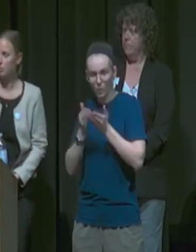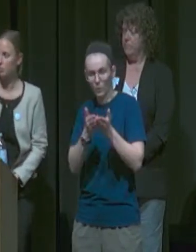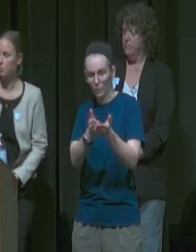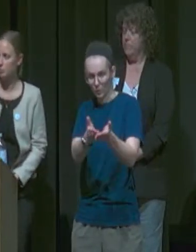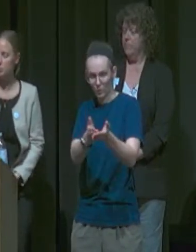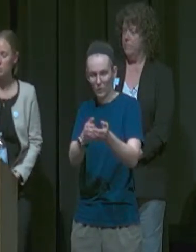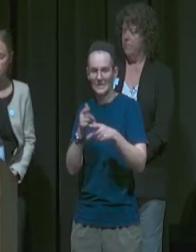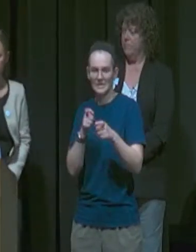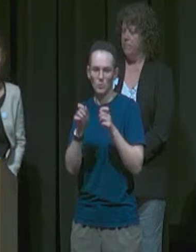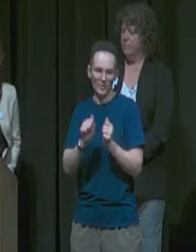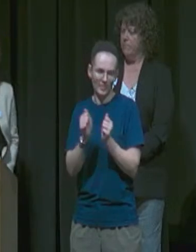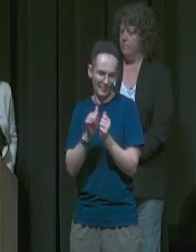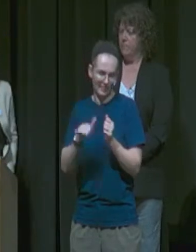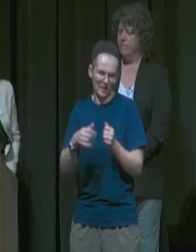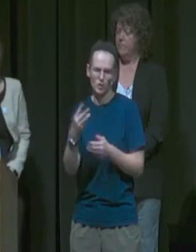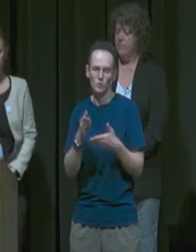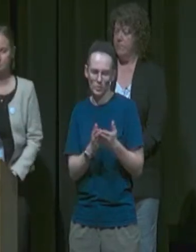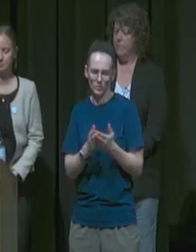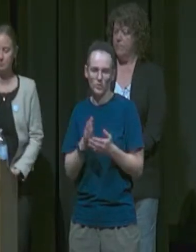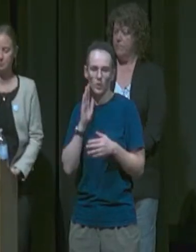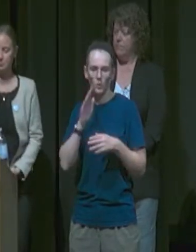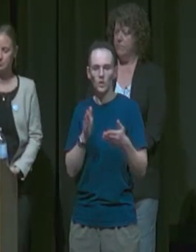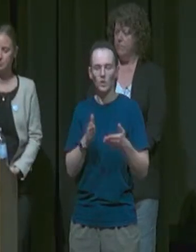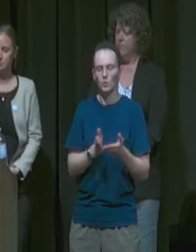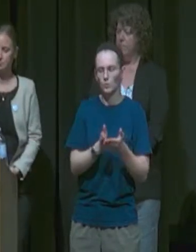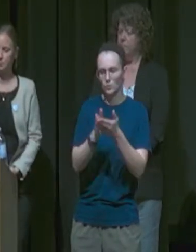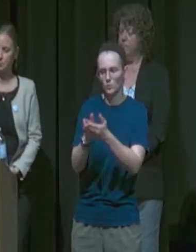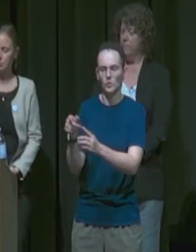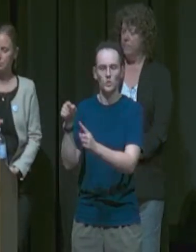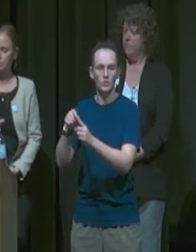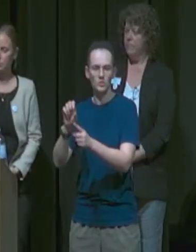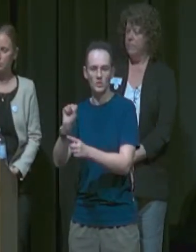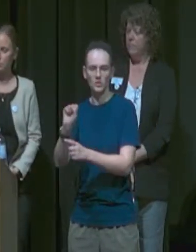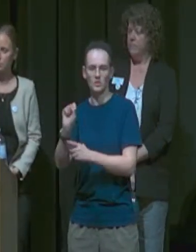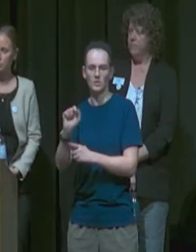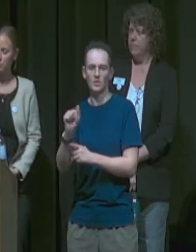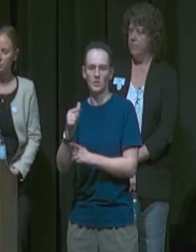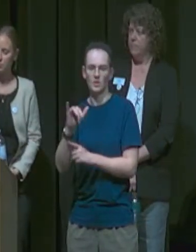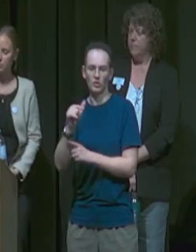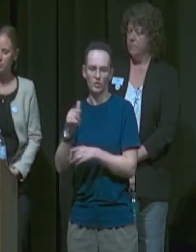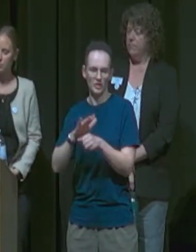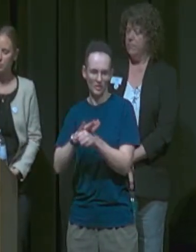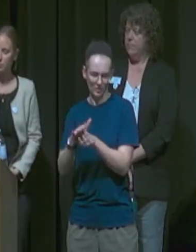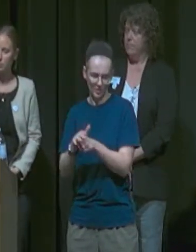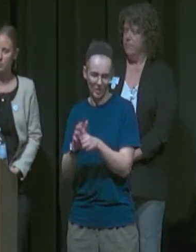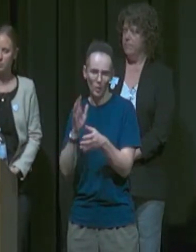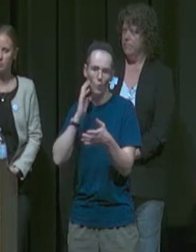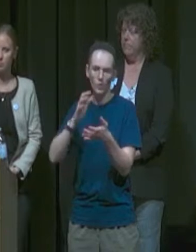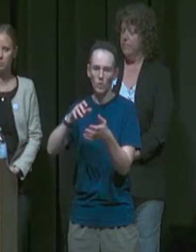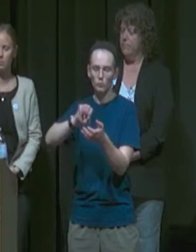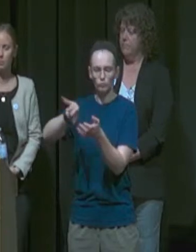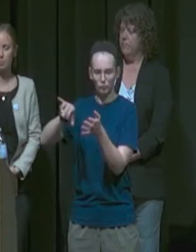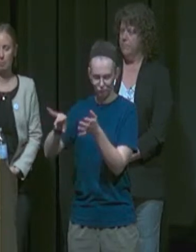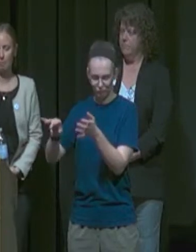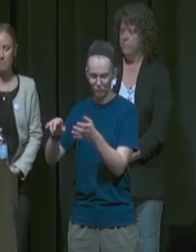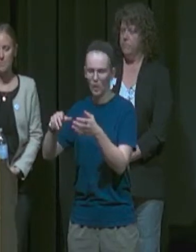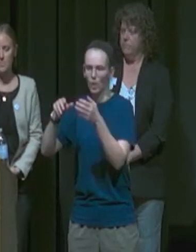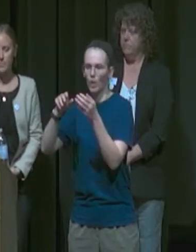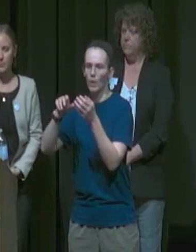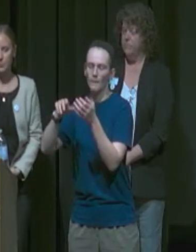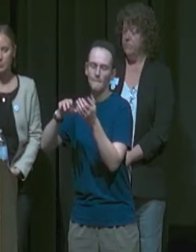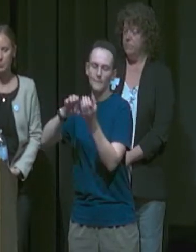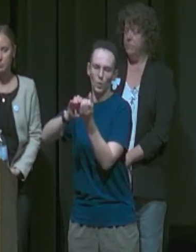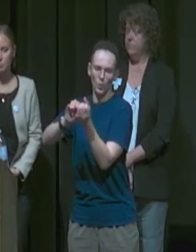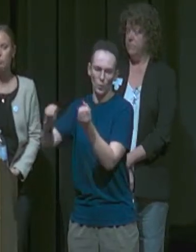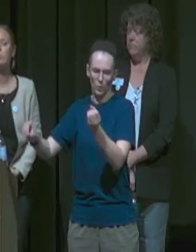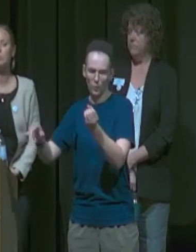which Courtney talked about as a power plant. They will offload, and then the material will be pumped downstream. So yes, the barges will